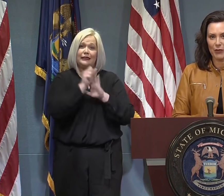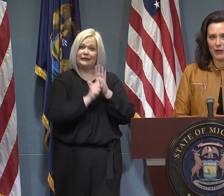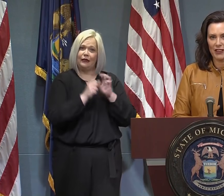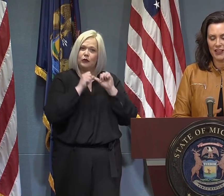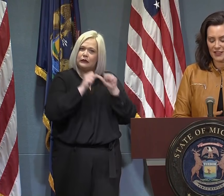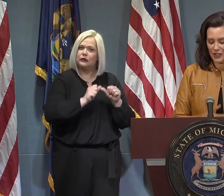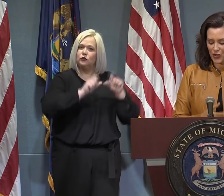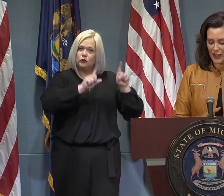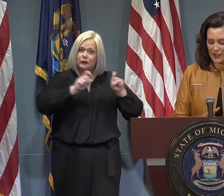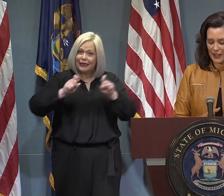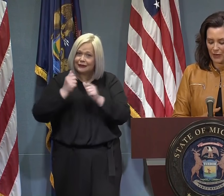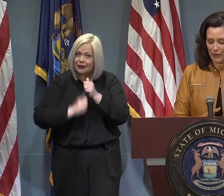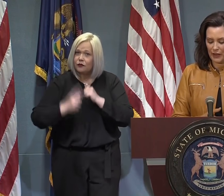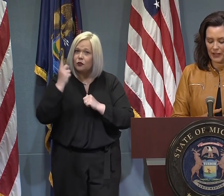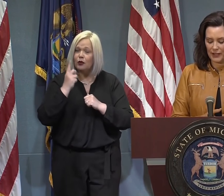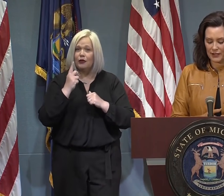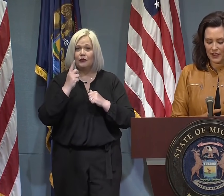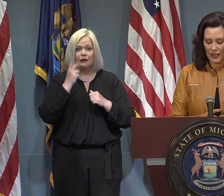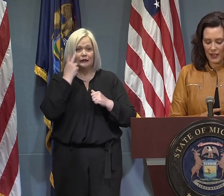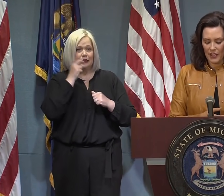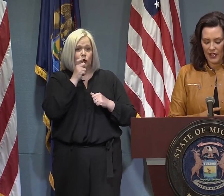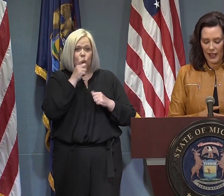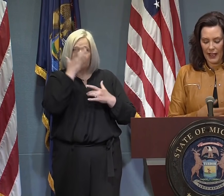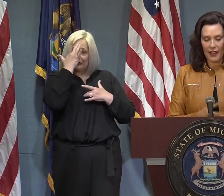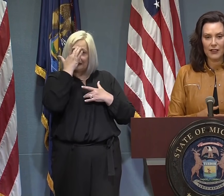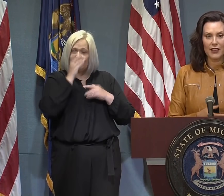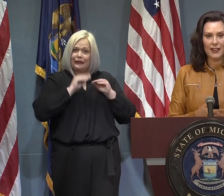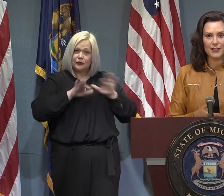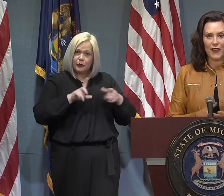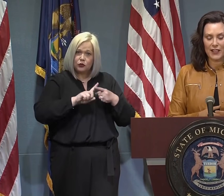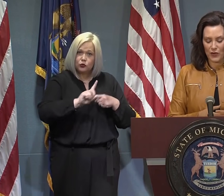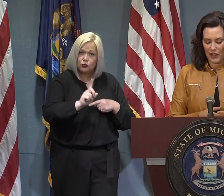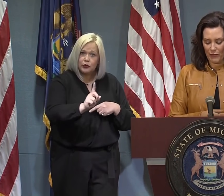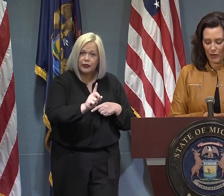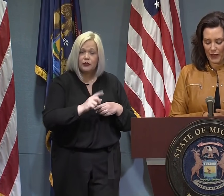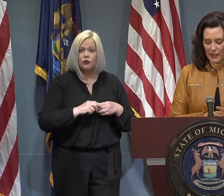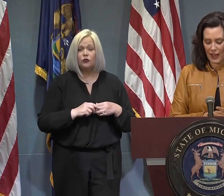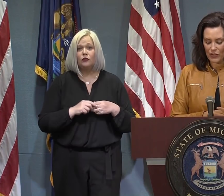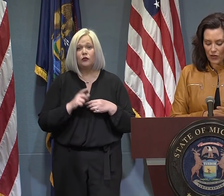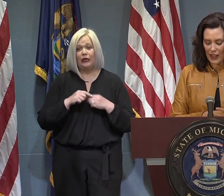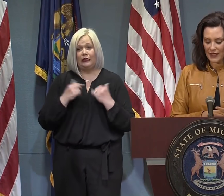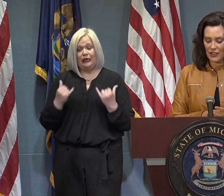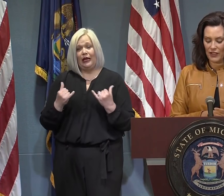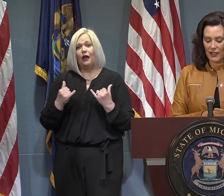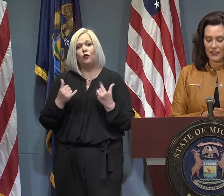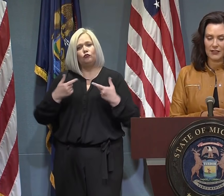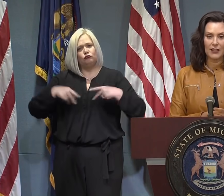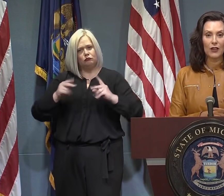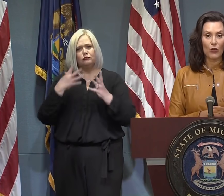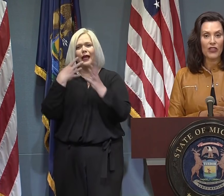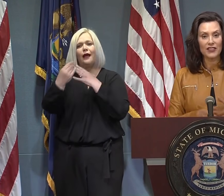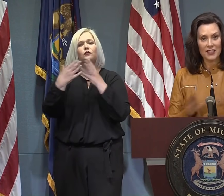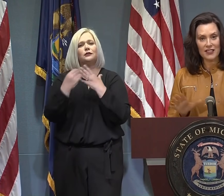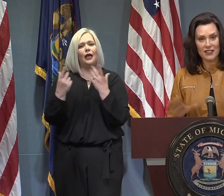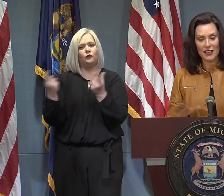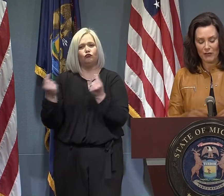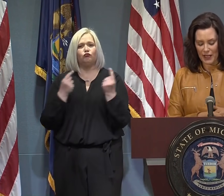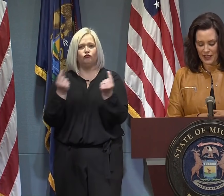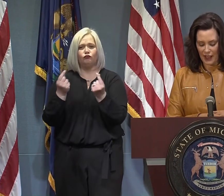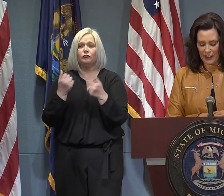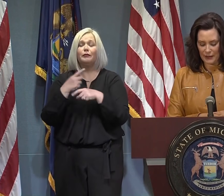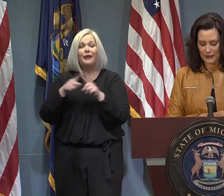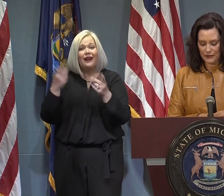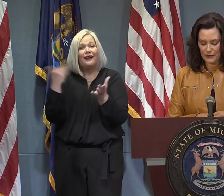testing capabilities and tracing capabilities. And in this phase, we can permit outdoor activities with